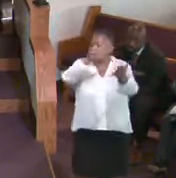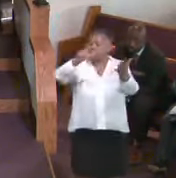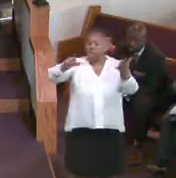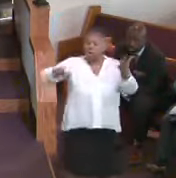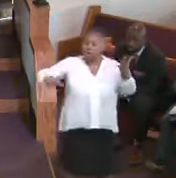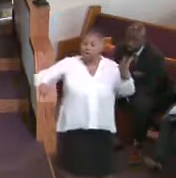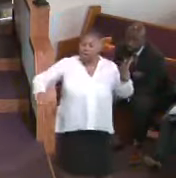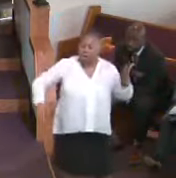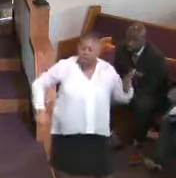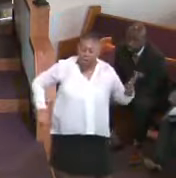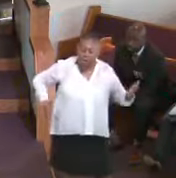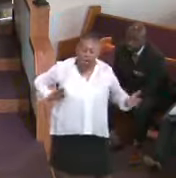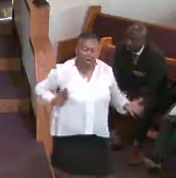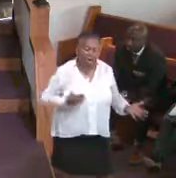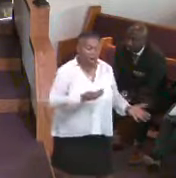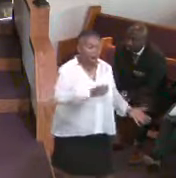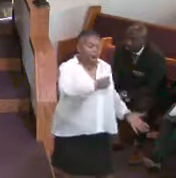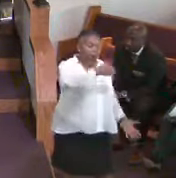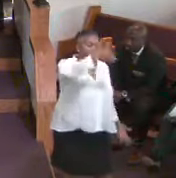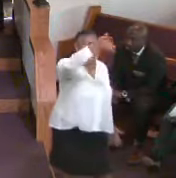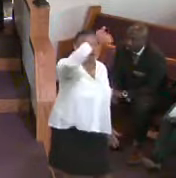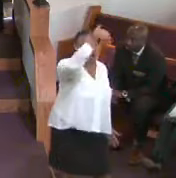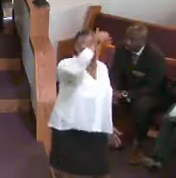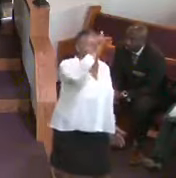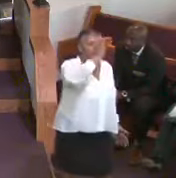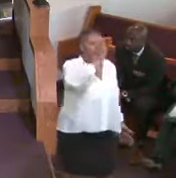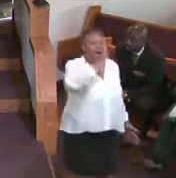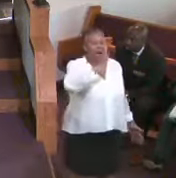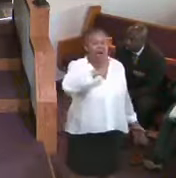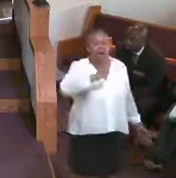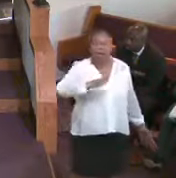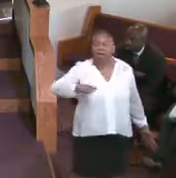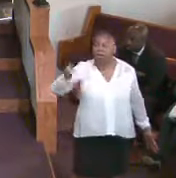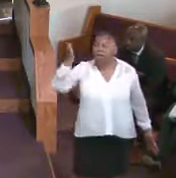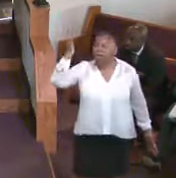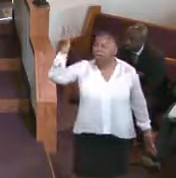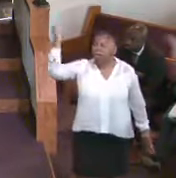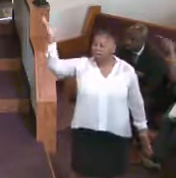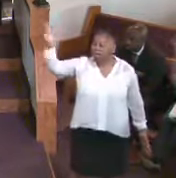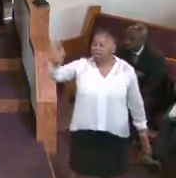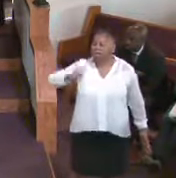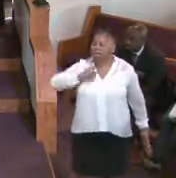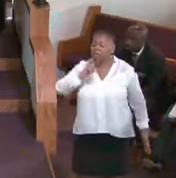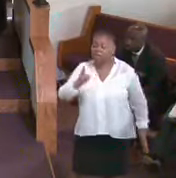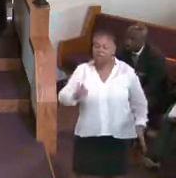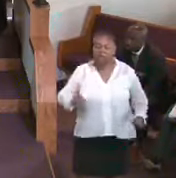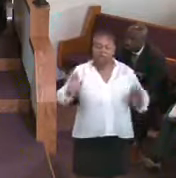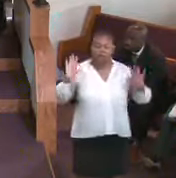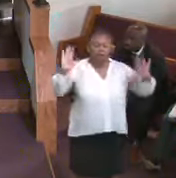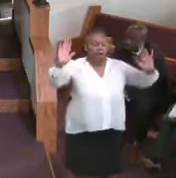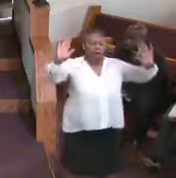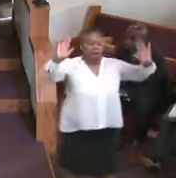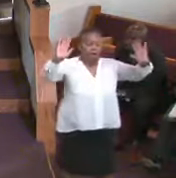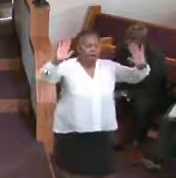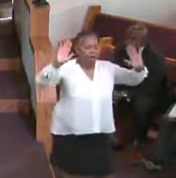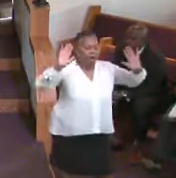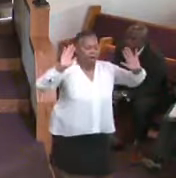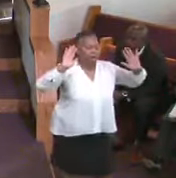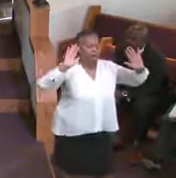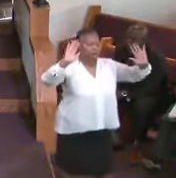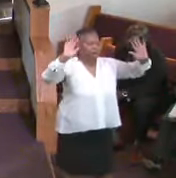The Lord our God, He is